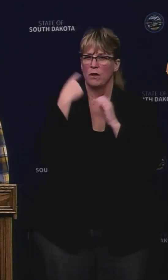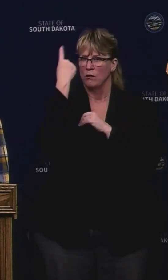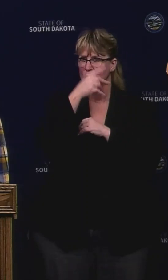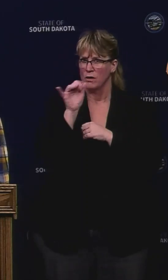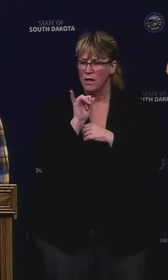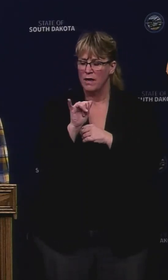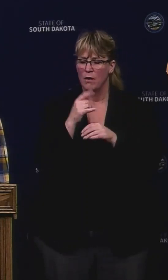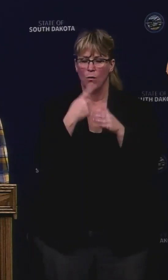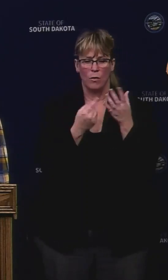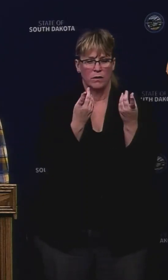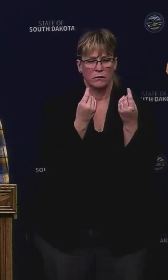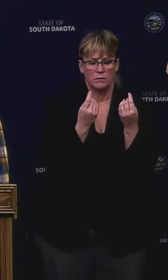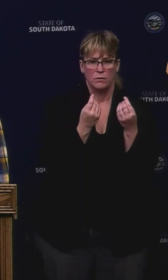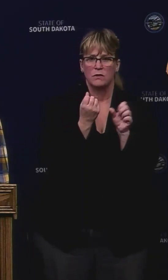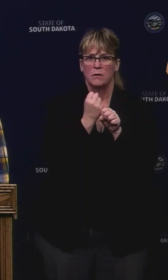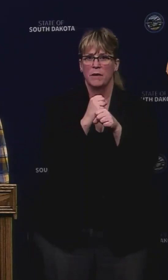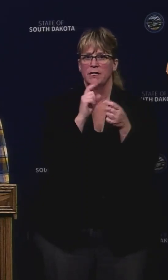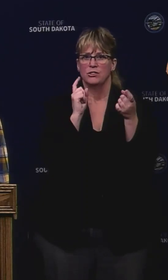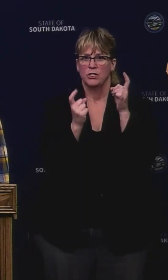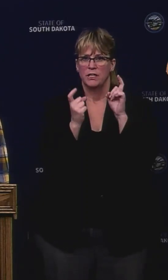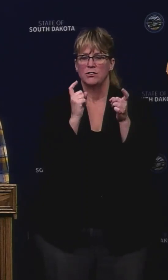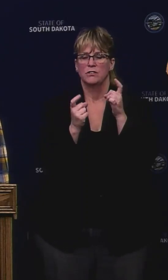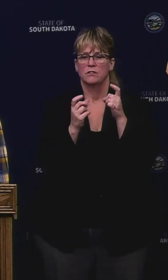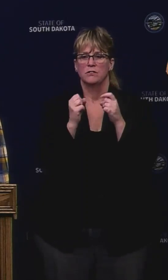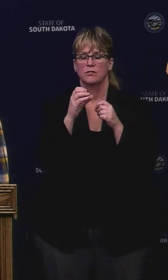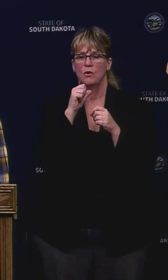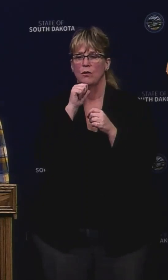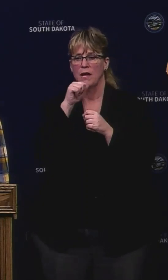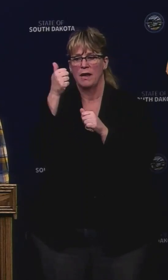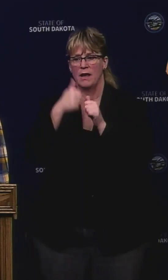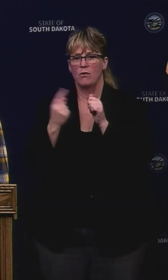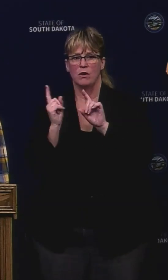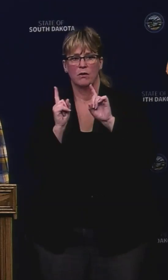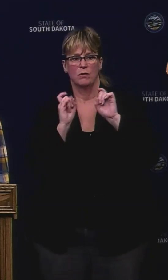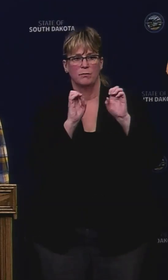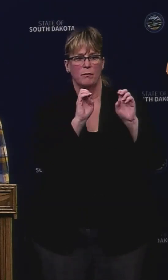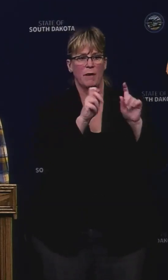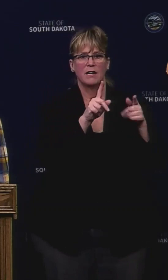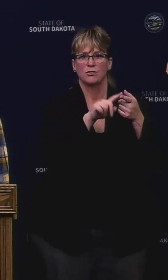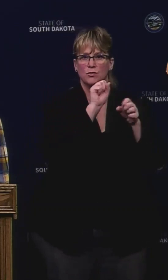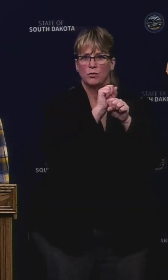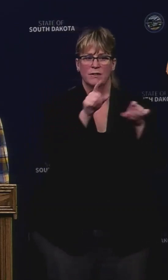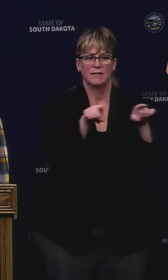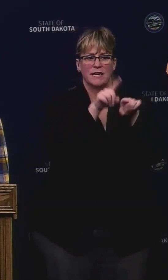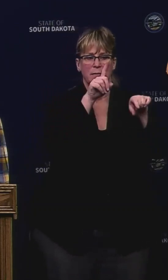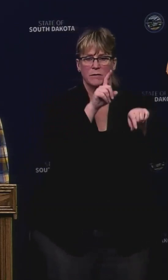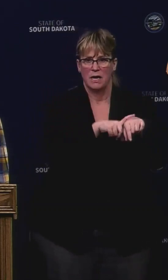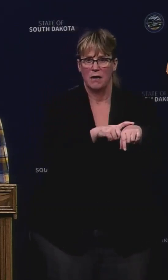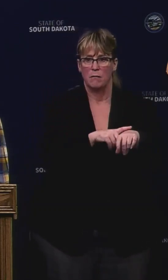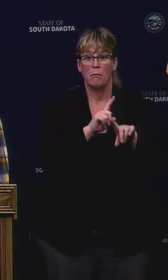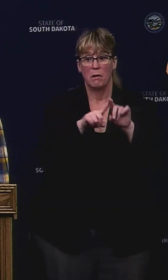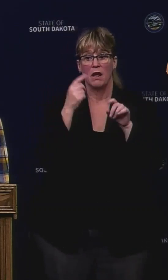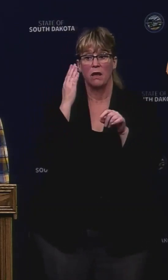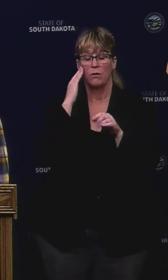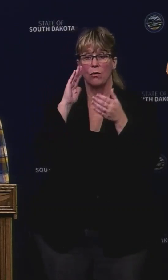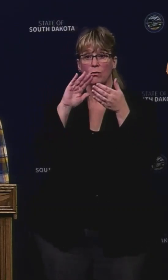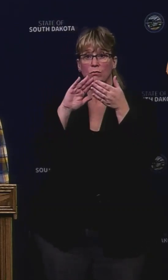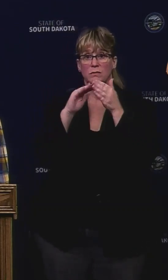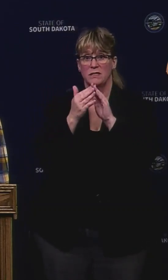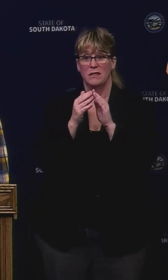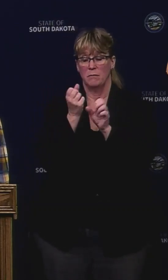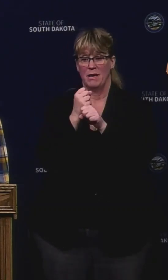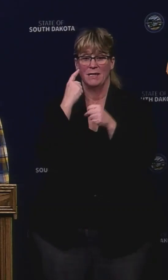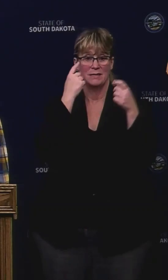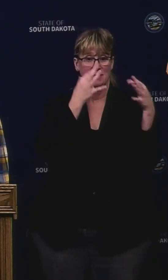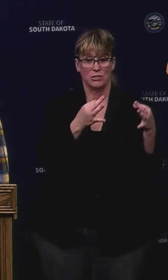to happen in order for us to start making changes on what I'm recommending from the state government. But I do know that many cities, as they made